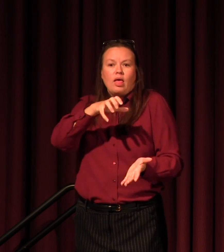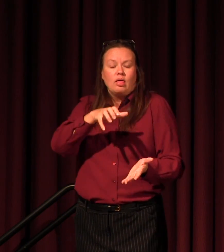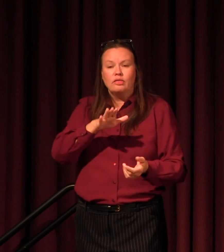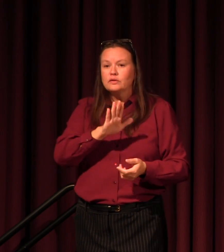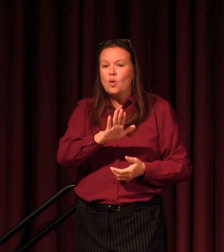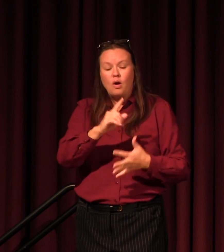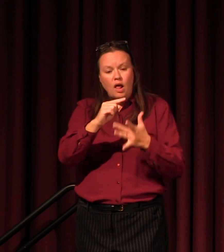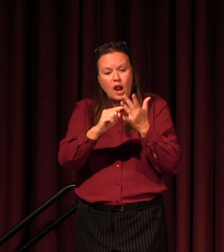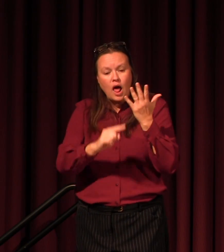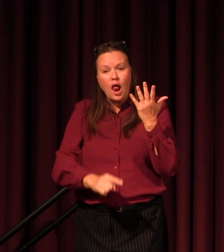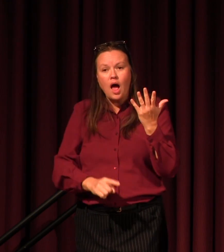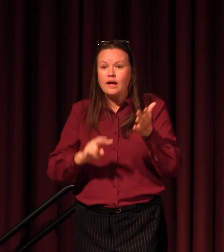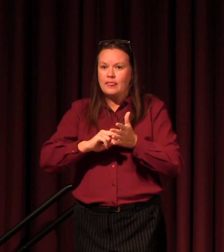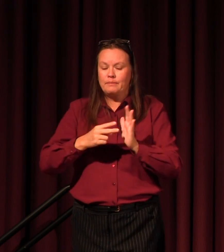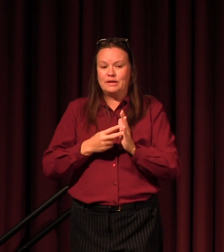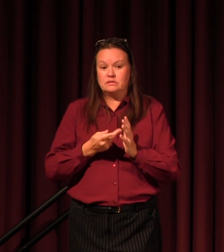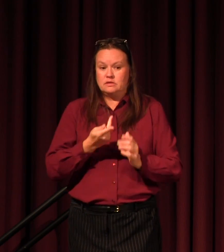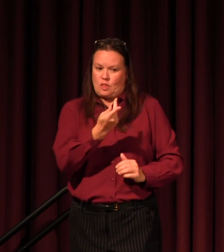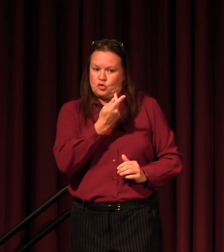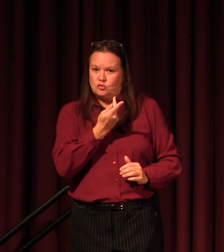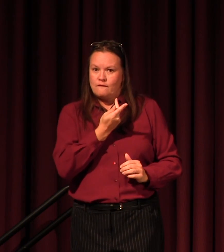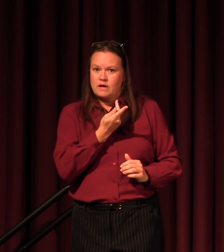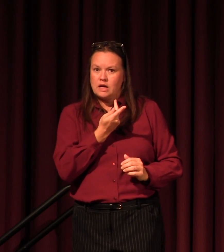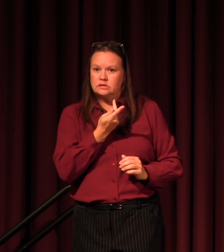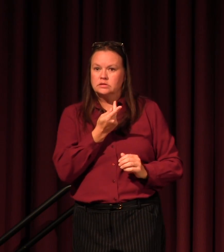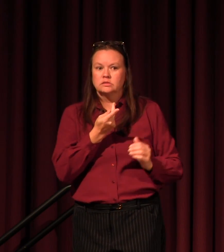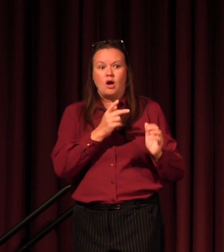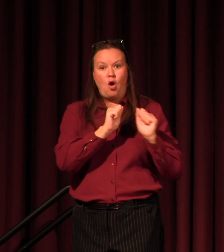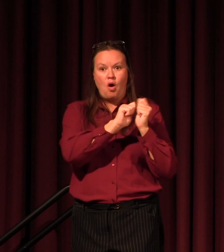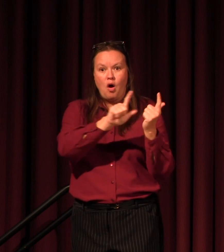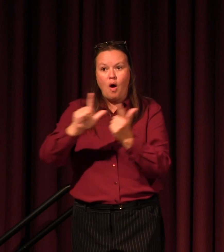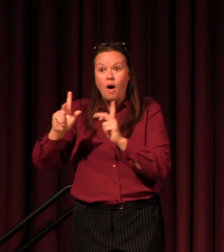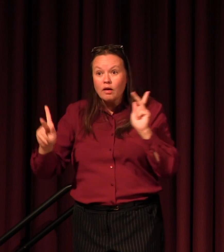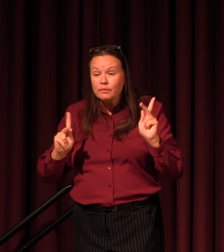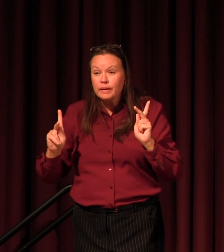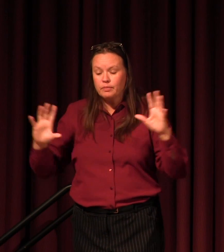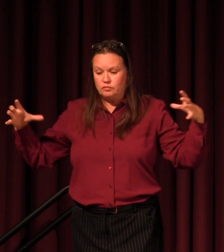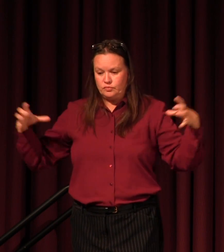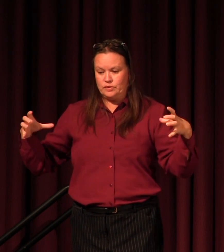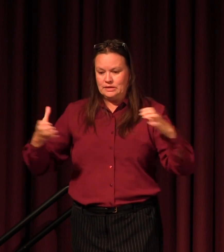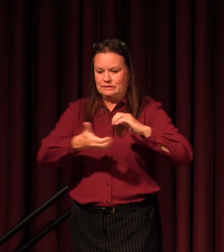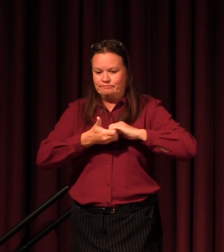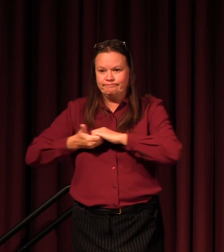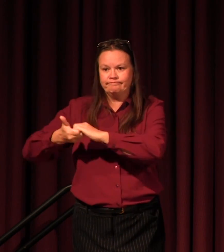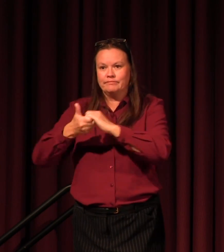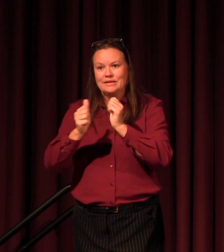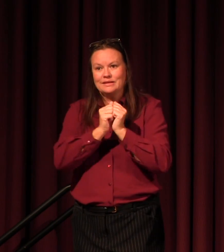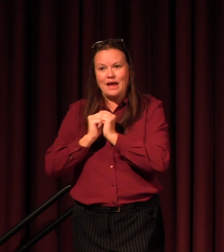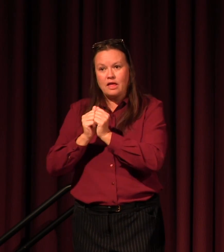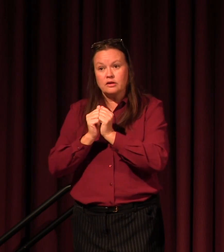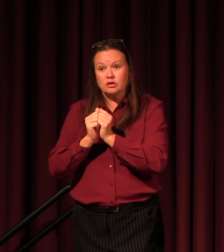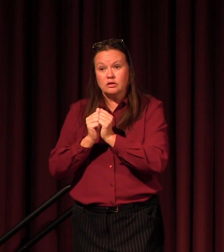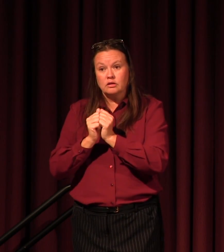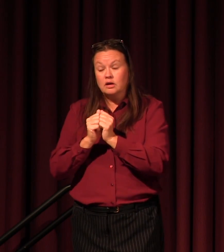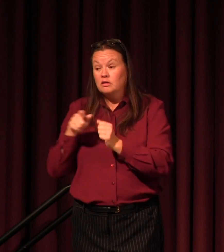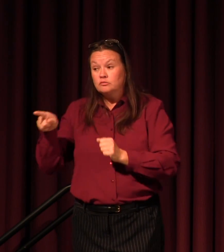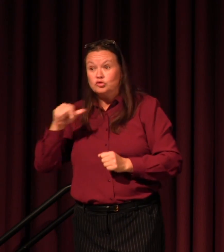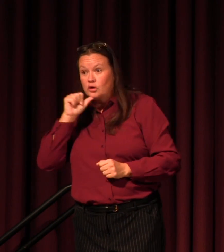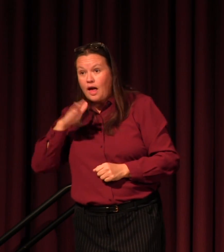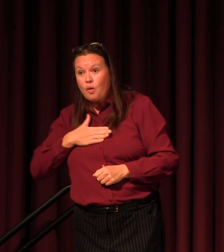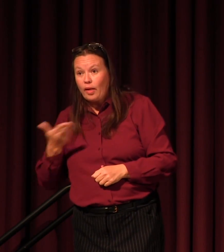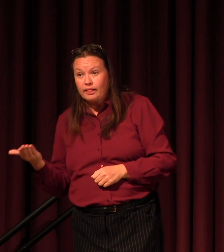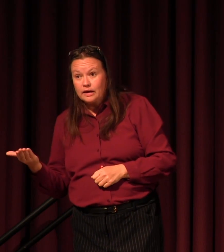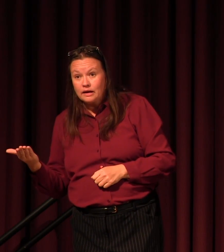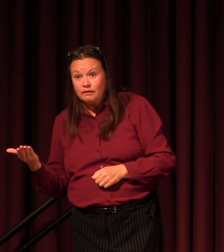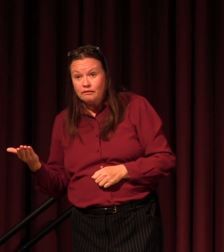So that's what love has to do with it. If we're unwilling to make that statement, I got